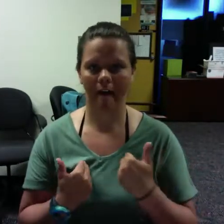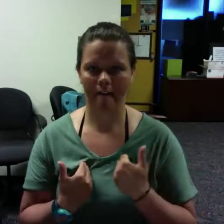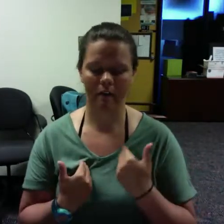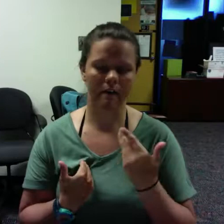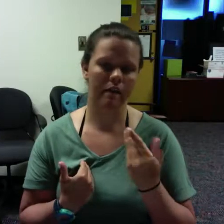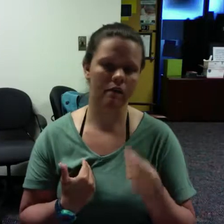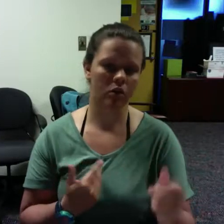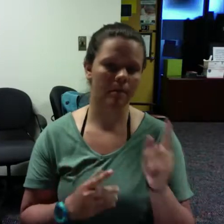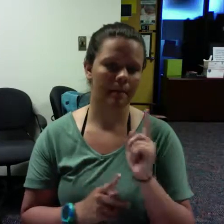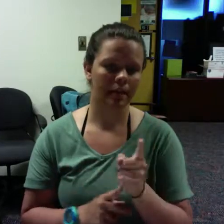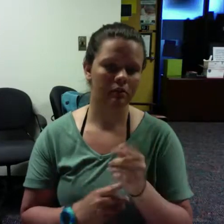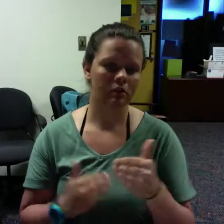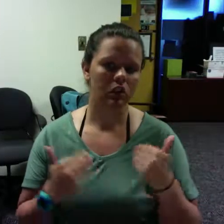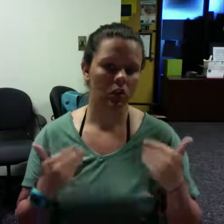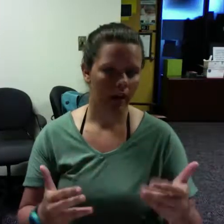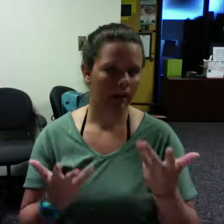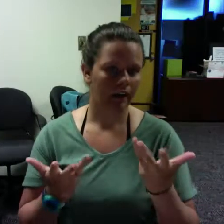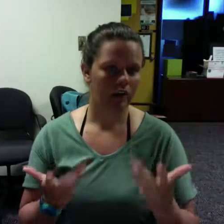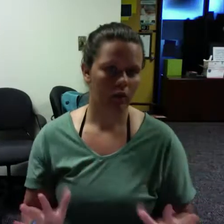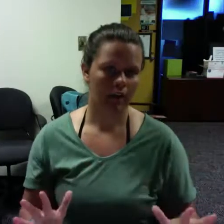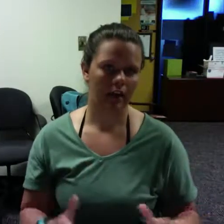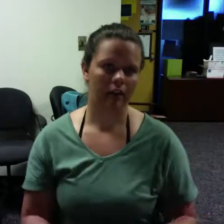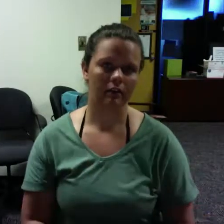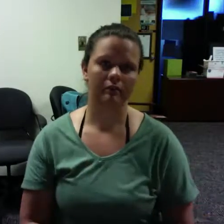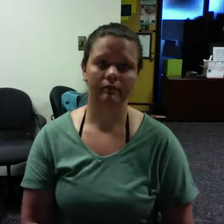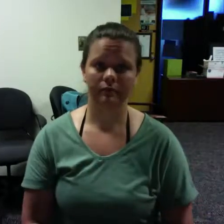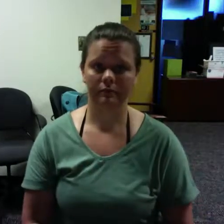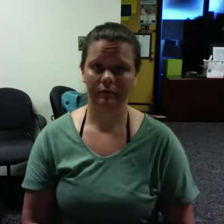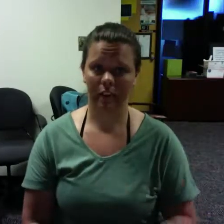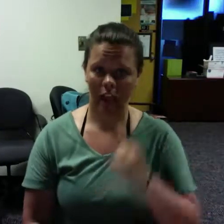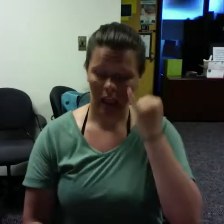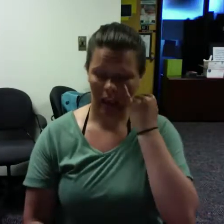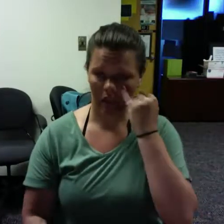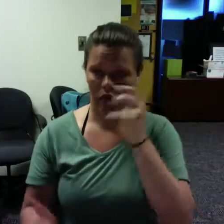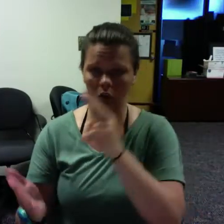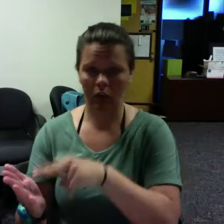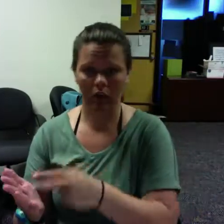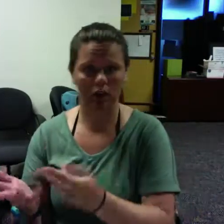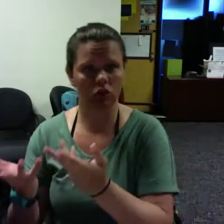minutes to do that. You've already read 2, you can go on and start 3.